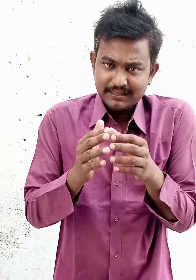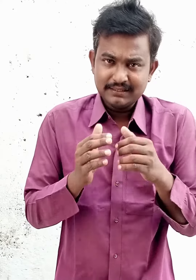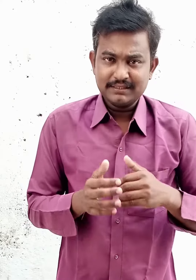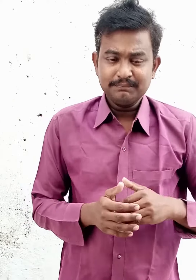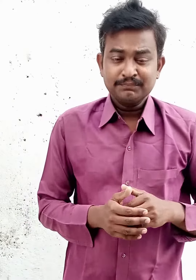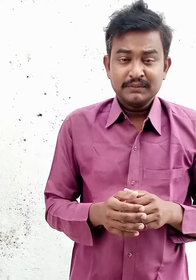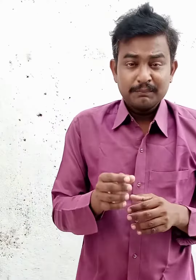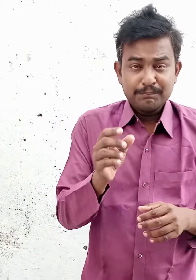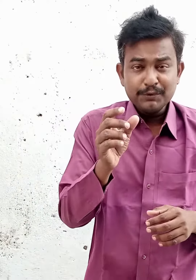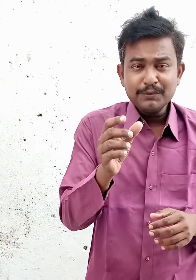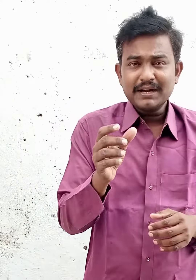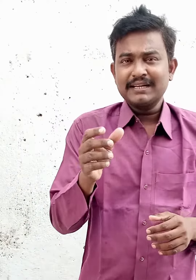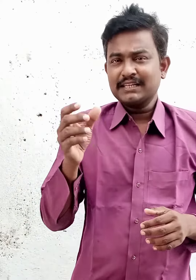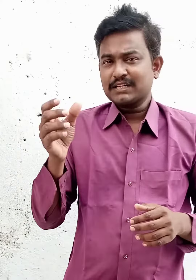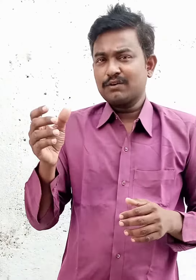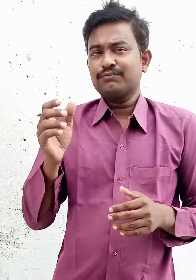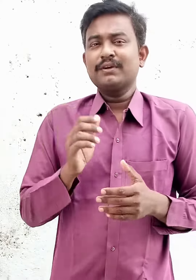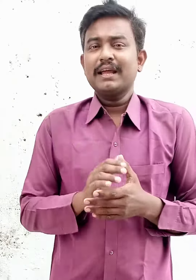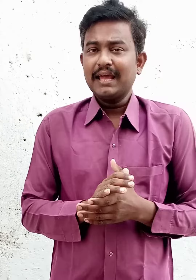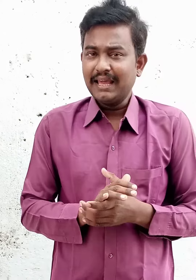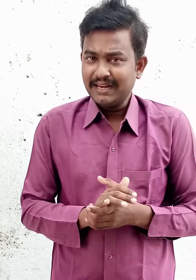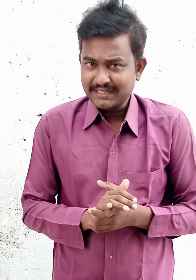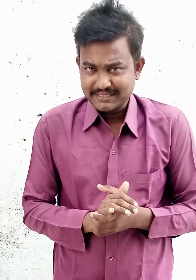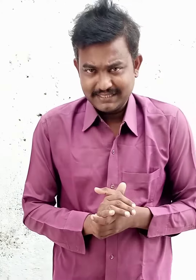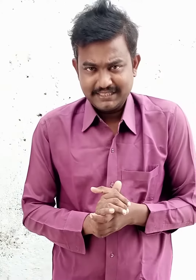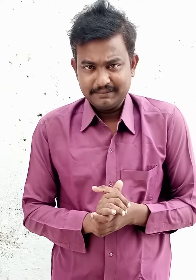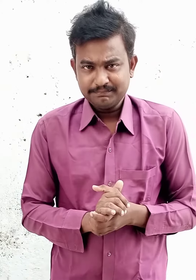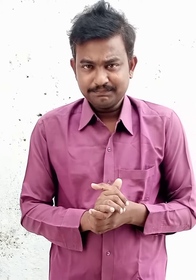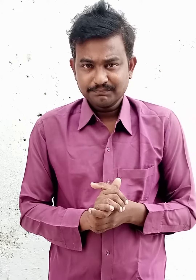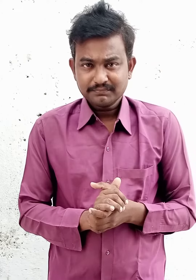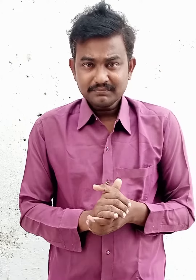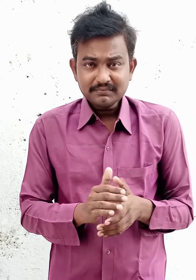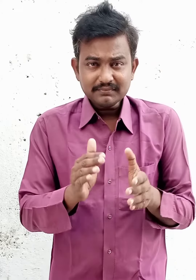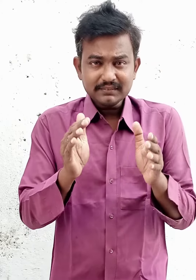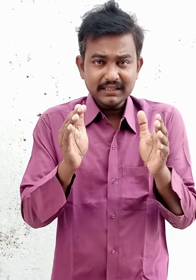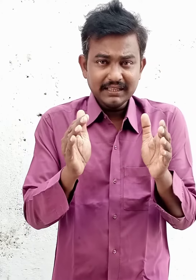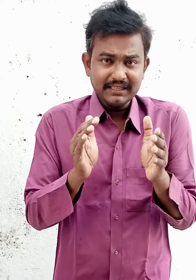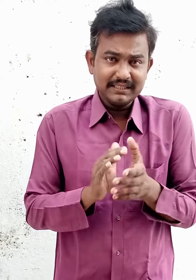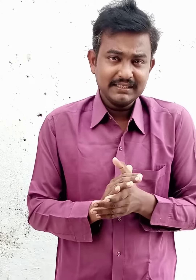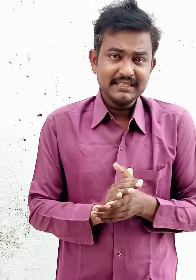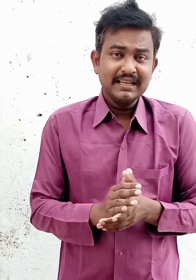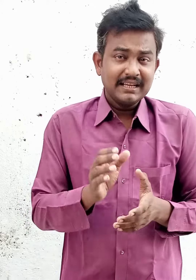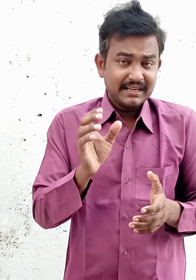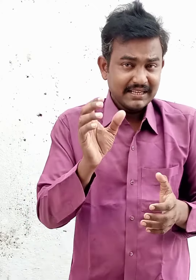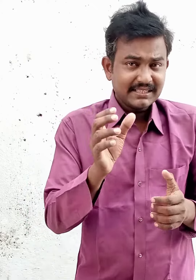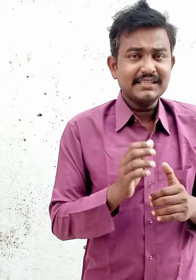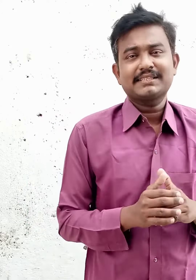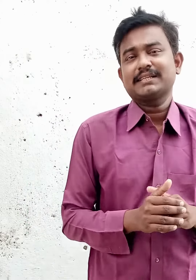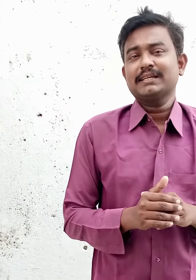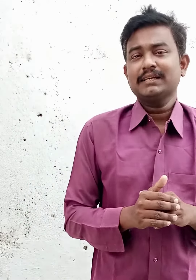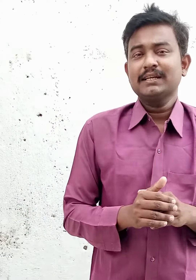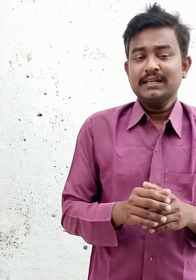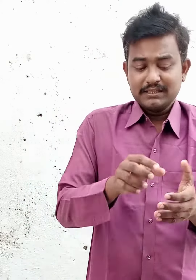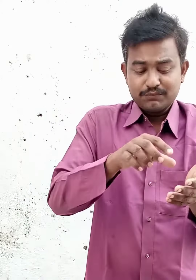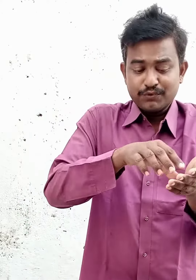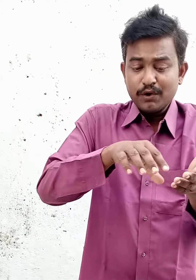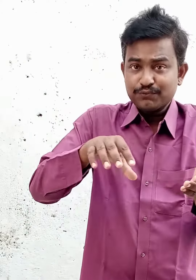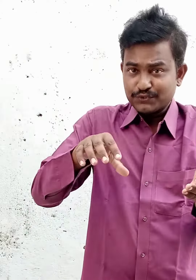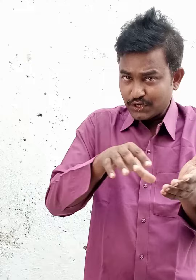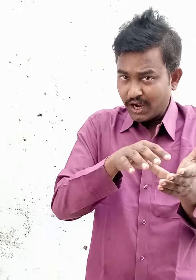is pure conductor of electricity is resist the flow of